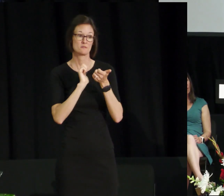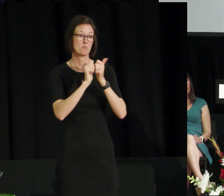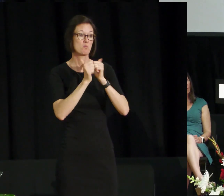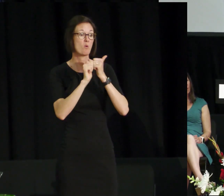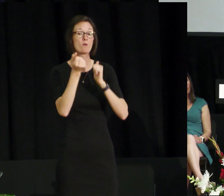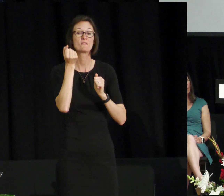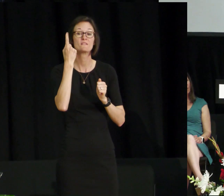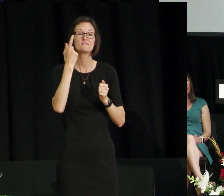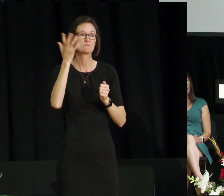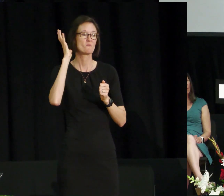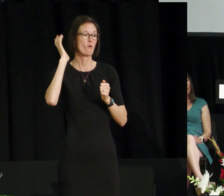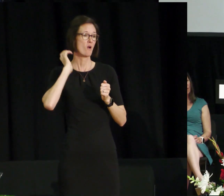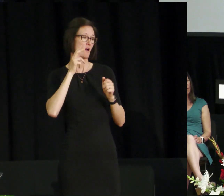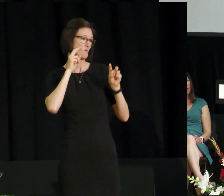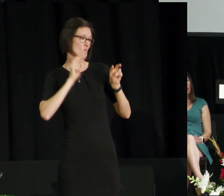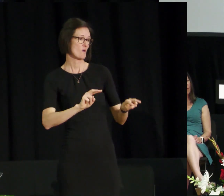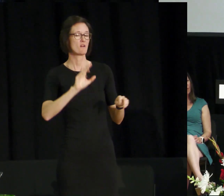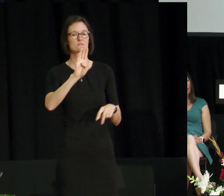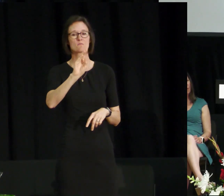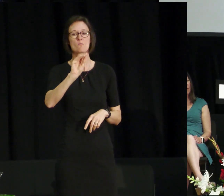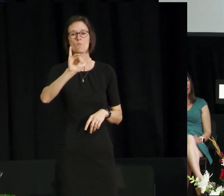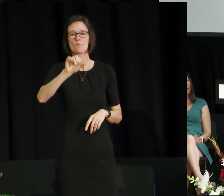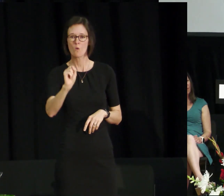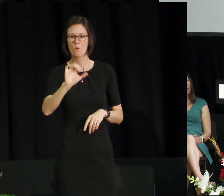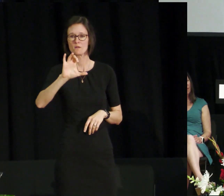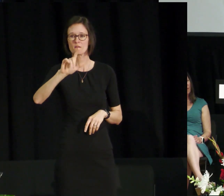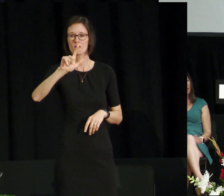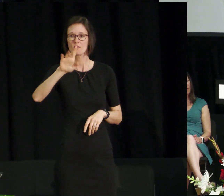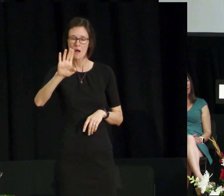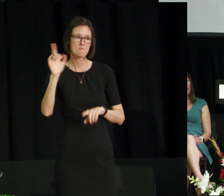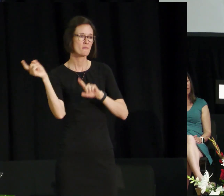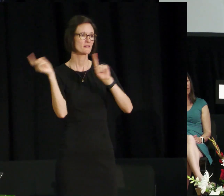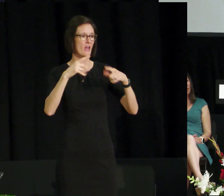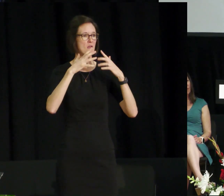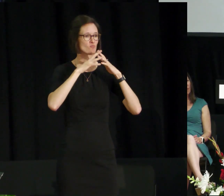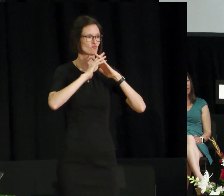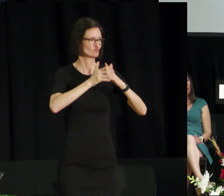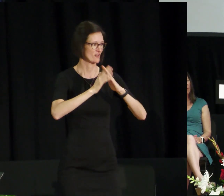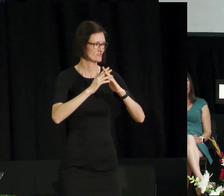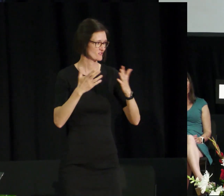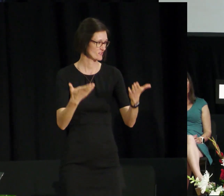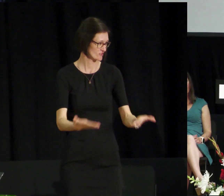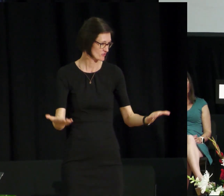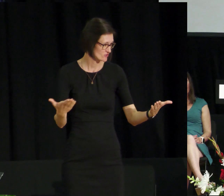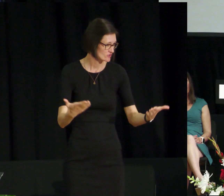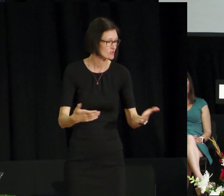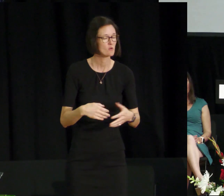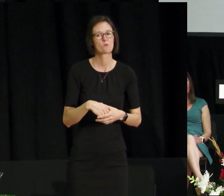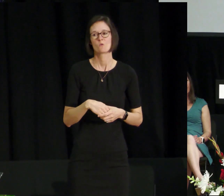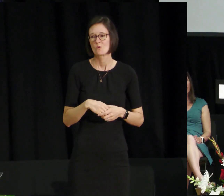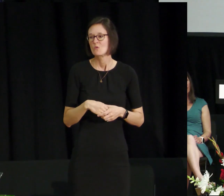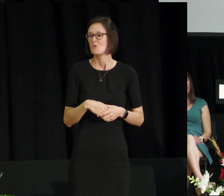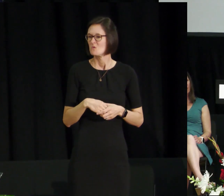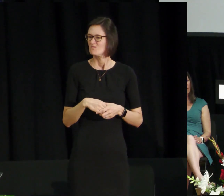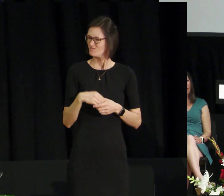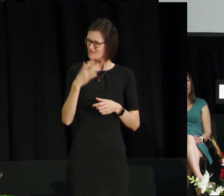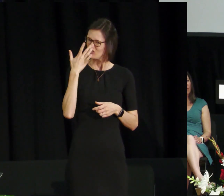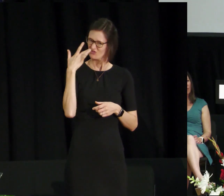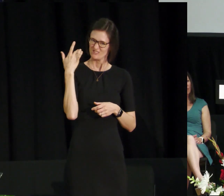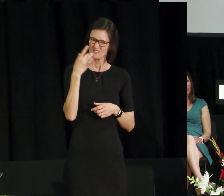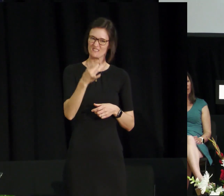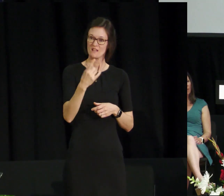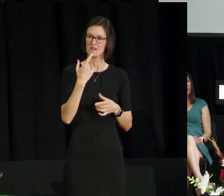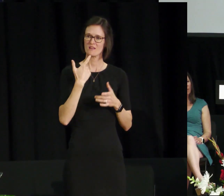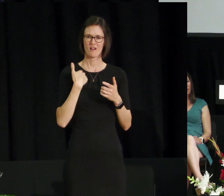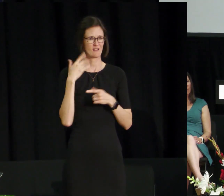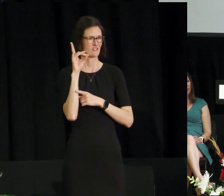Boys Club Come and wrestle with the guys here It was really interesting Came to a lot of